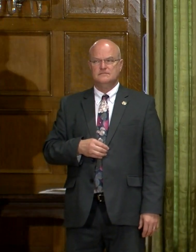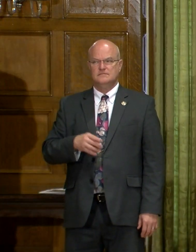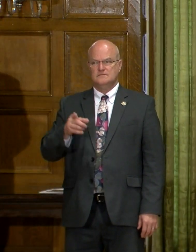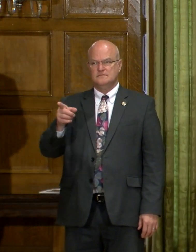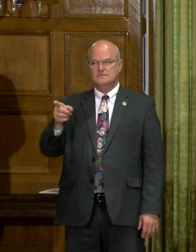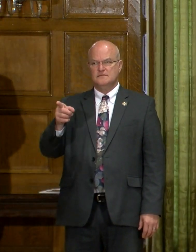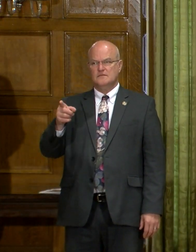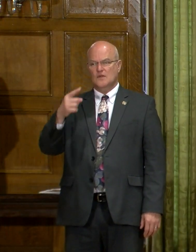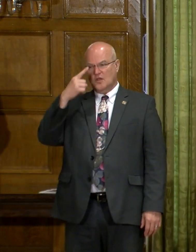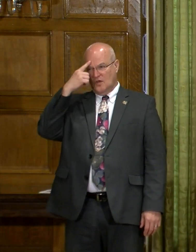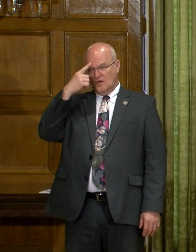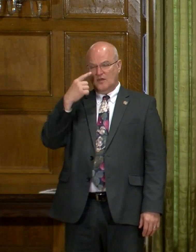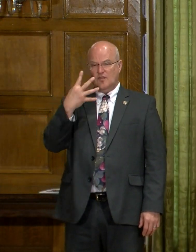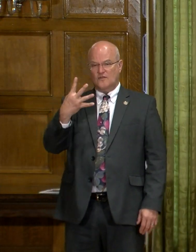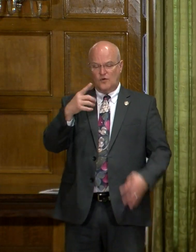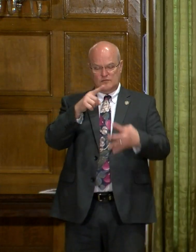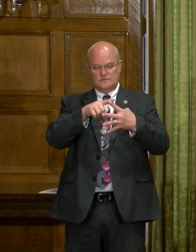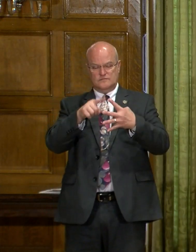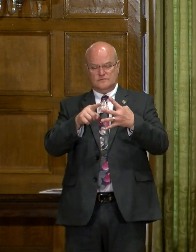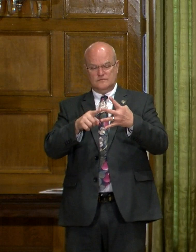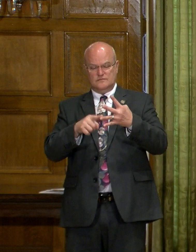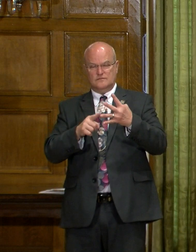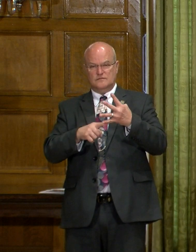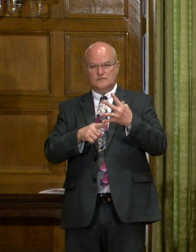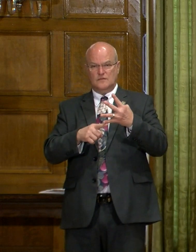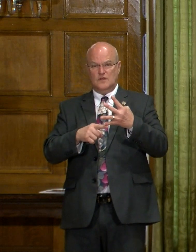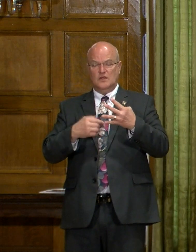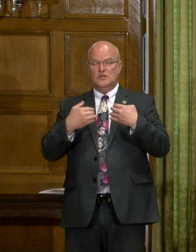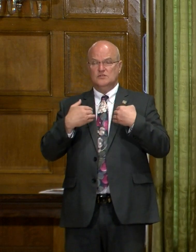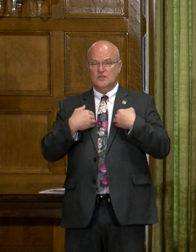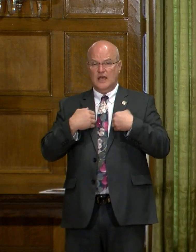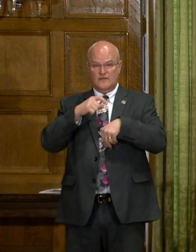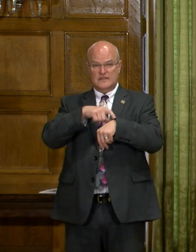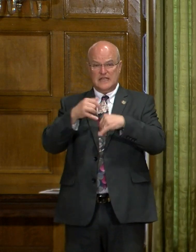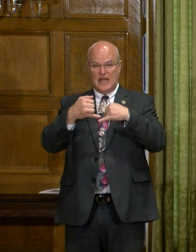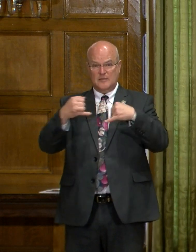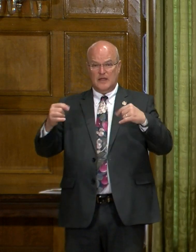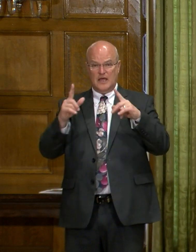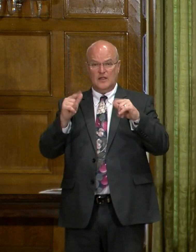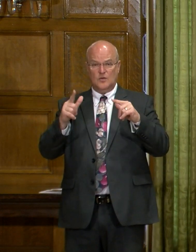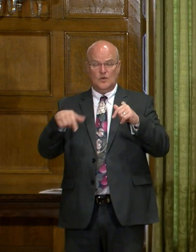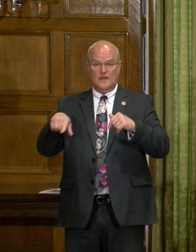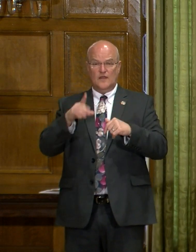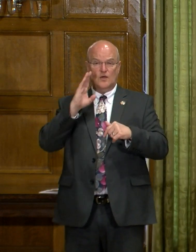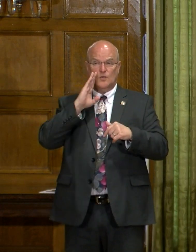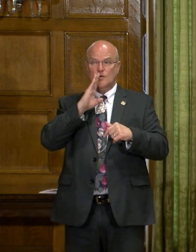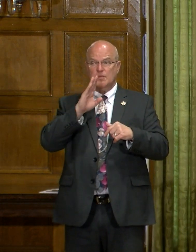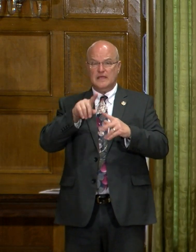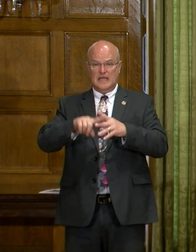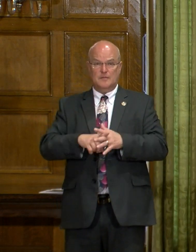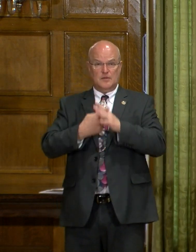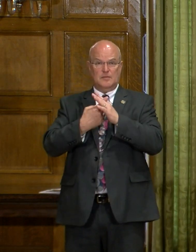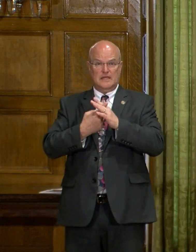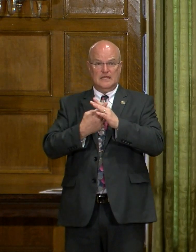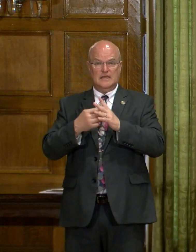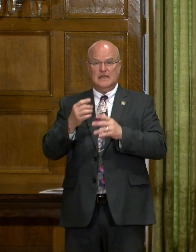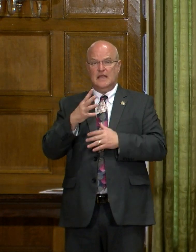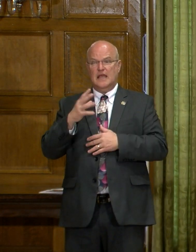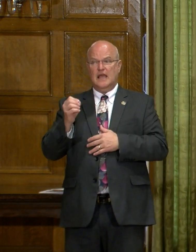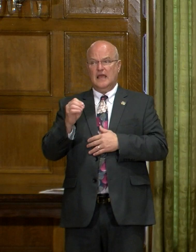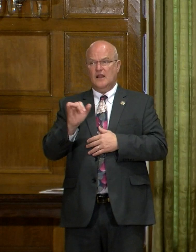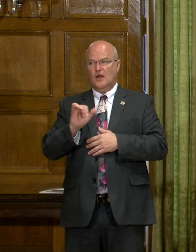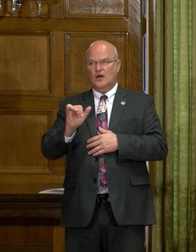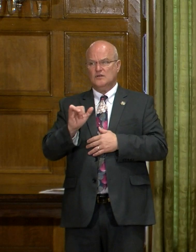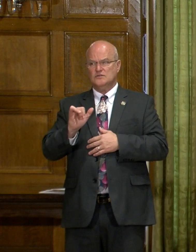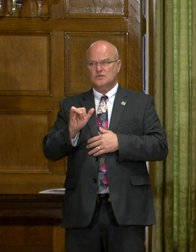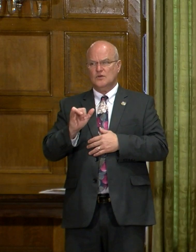The 4 steps that you laid out for testing, do you have a timeline for when those are going to be implemented? And